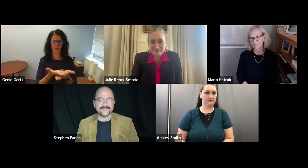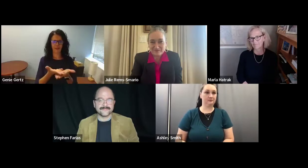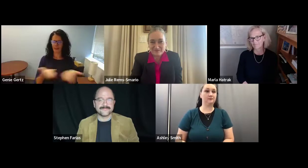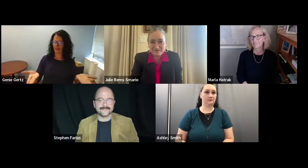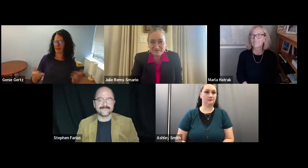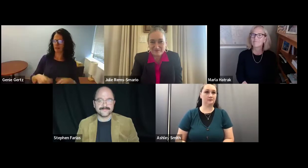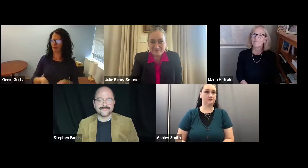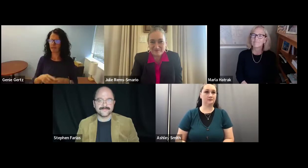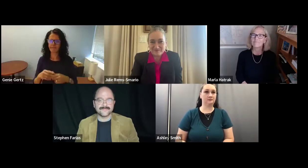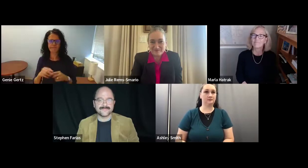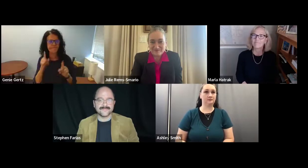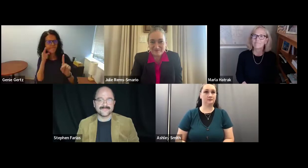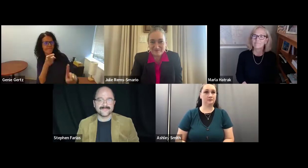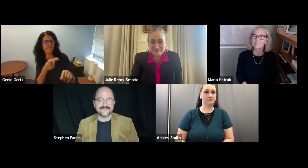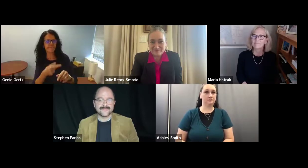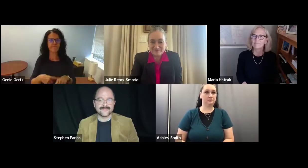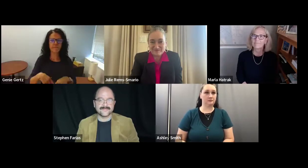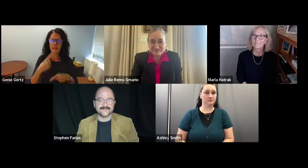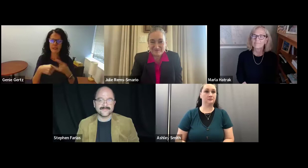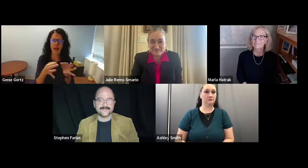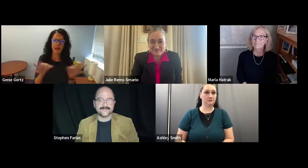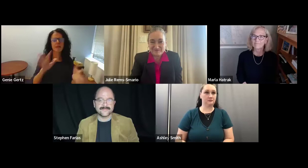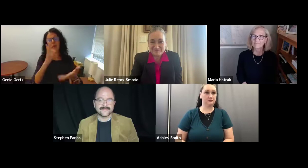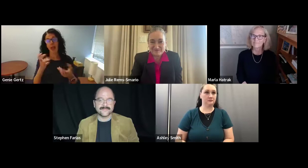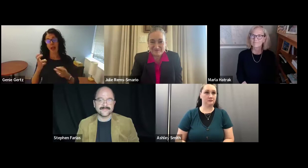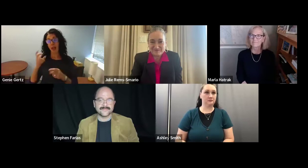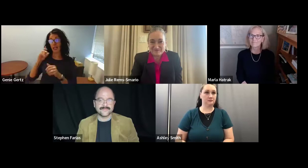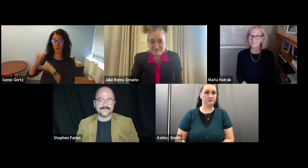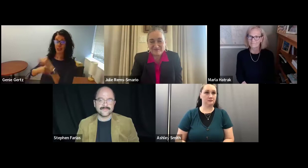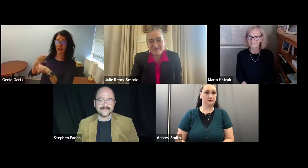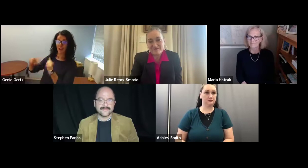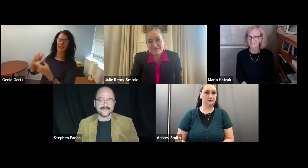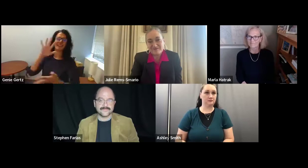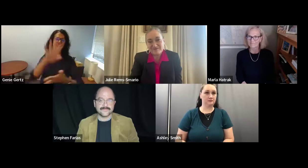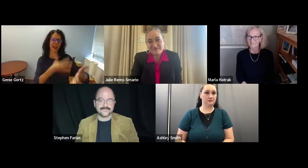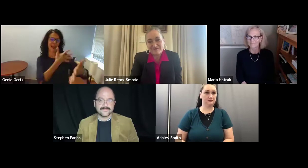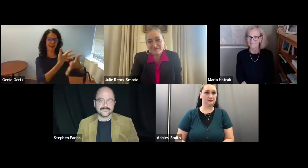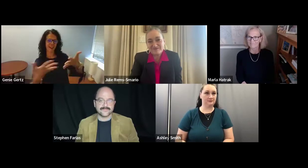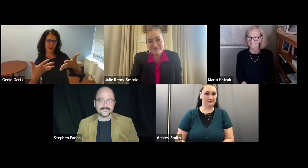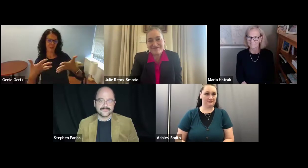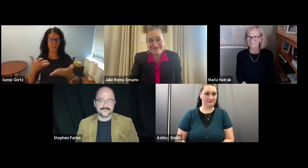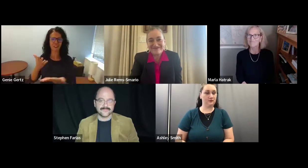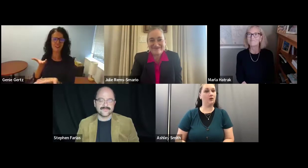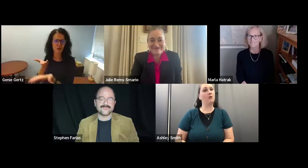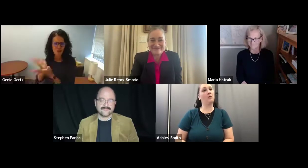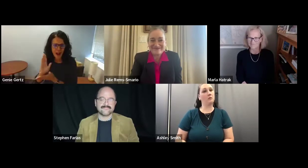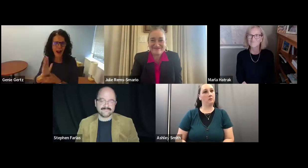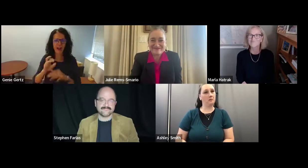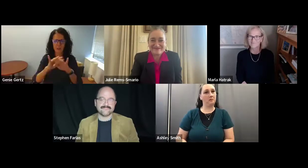about is how do we get into this space? What are we trying to get to, like international sign language is